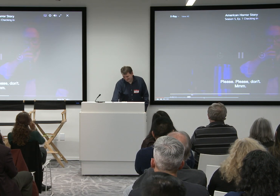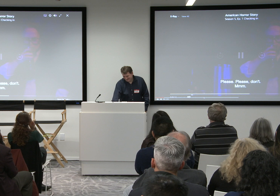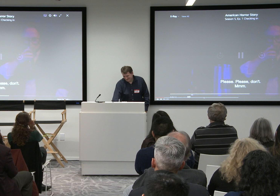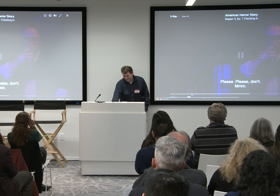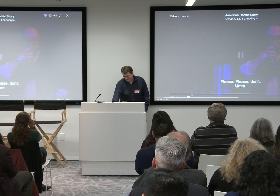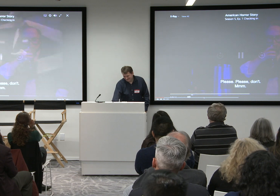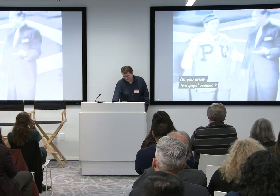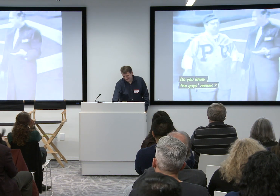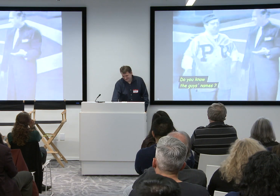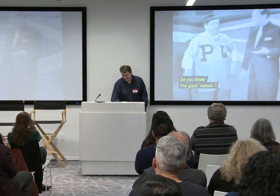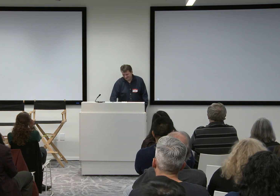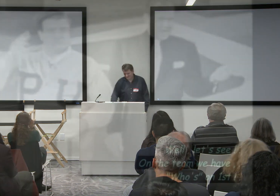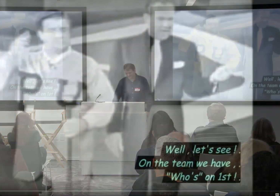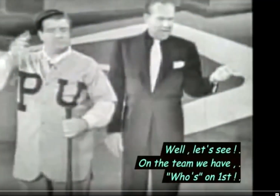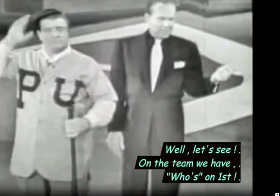follow.